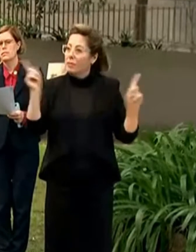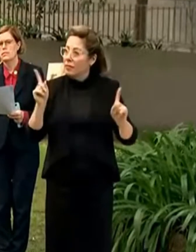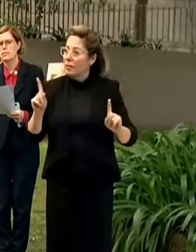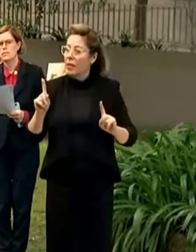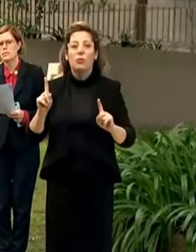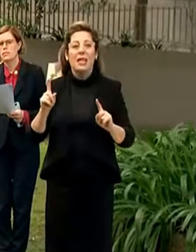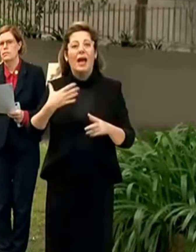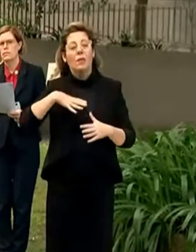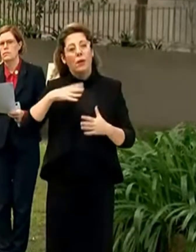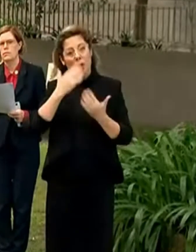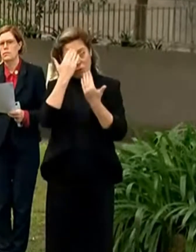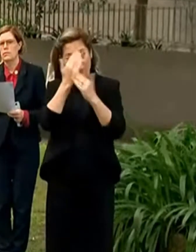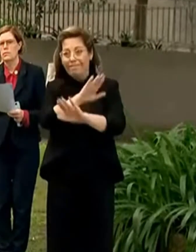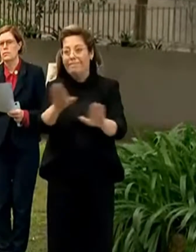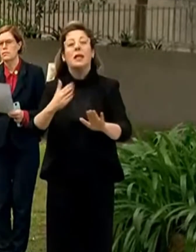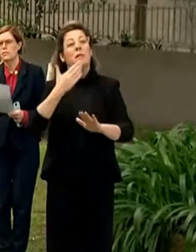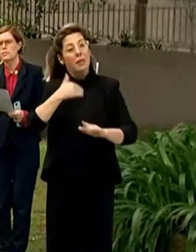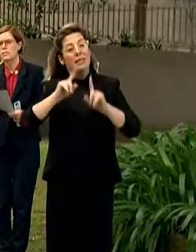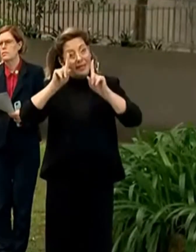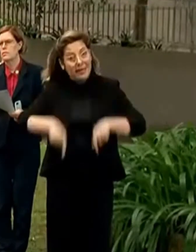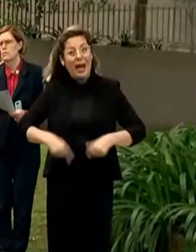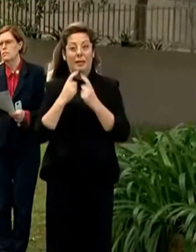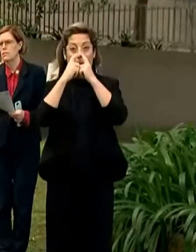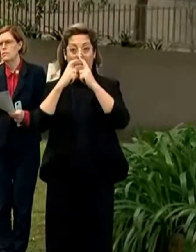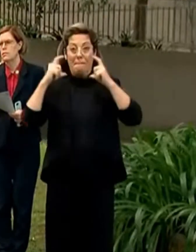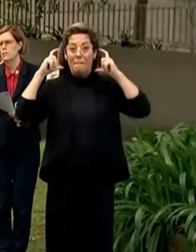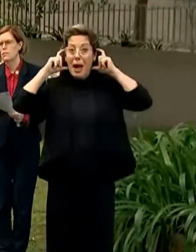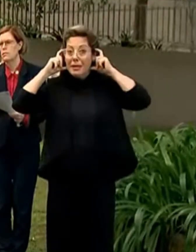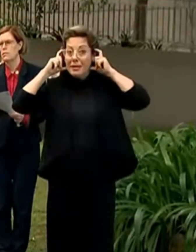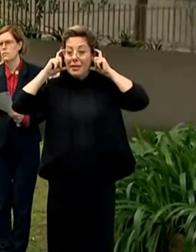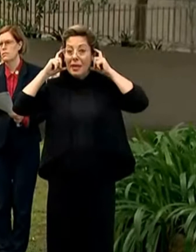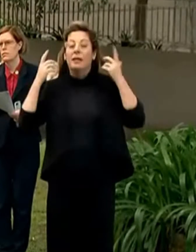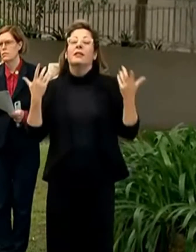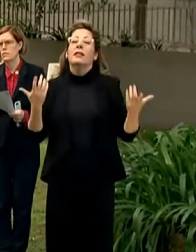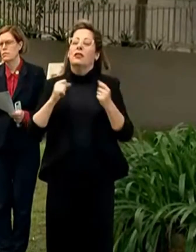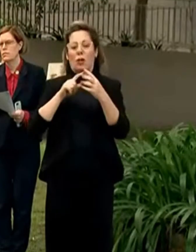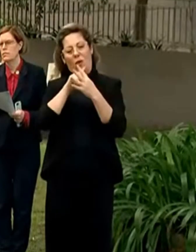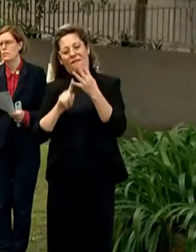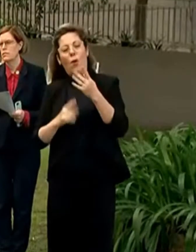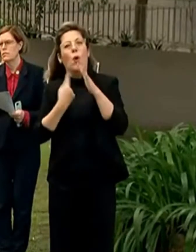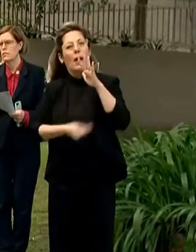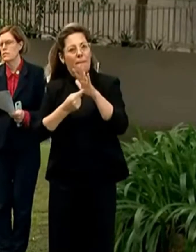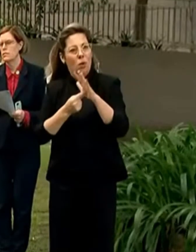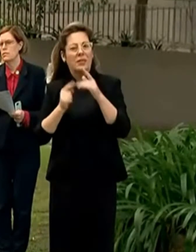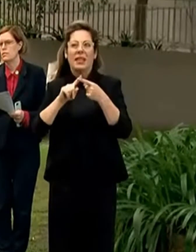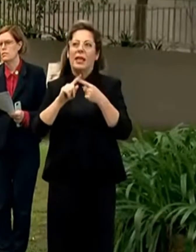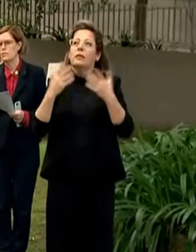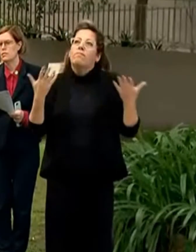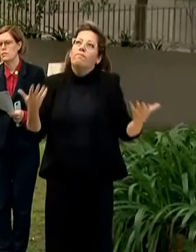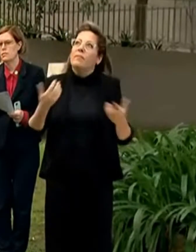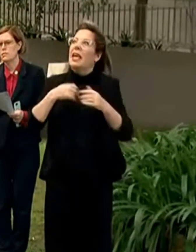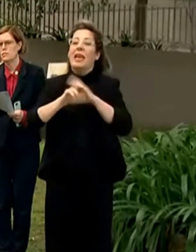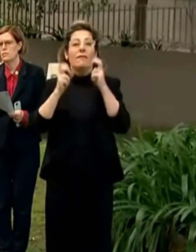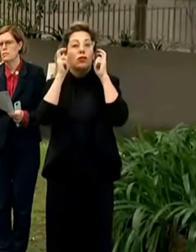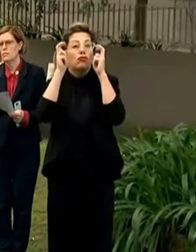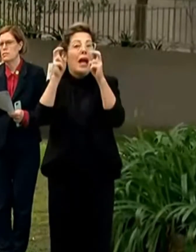4 key areas where we want people to wear masks. Firstly, if you're in an enclosed space and you can't guarantee social distancing, such as on